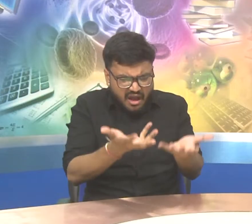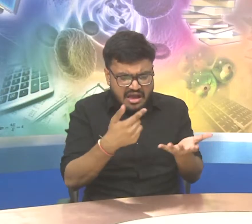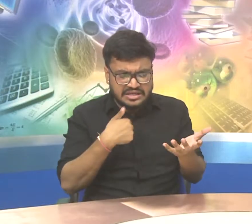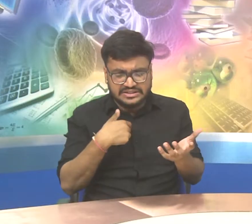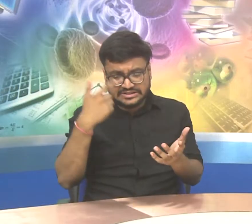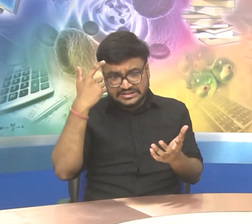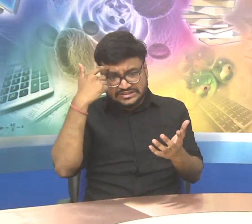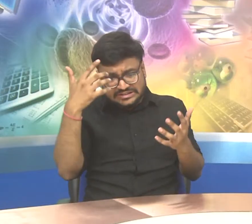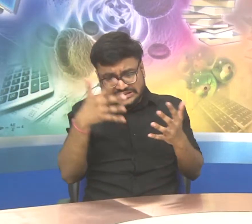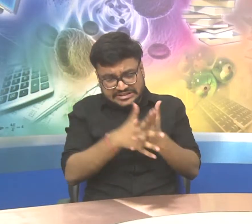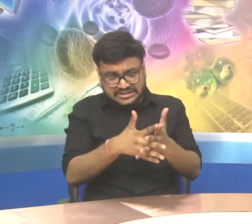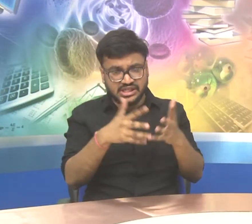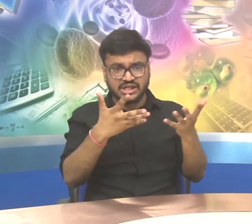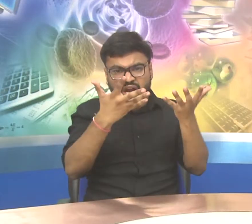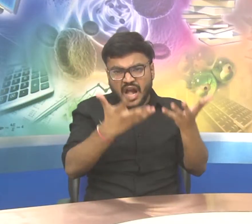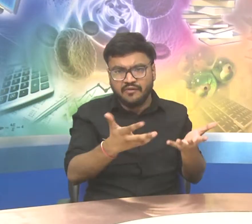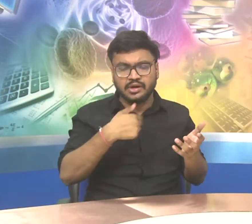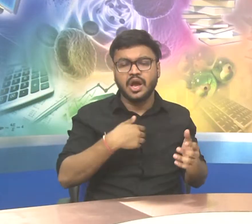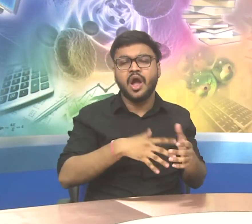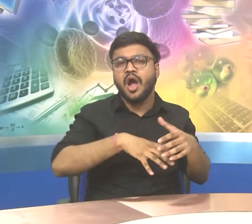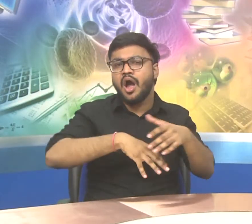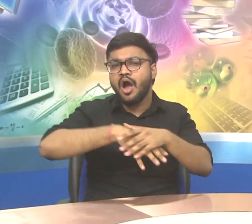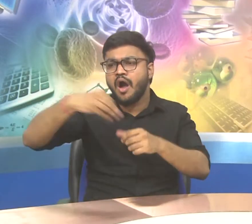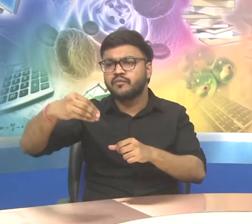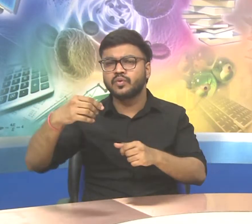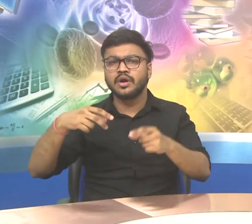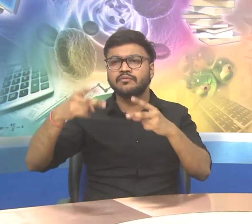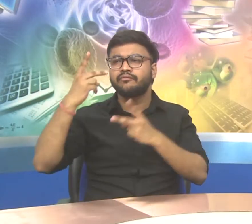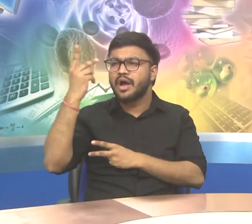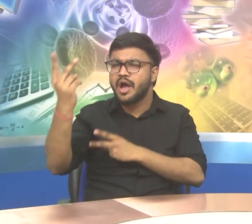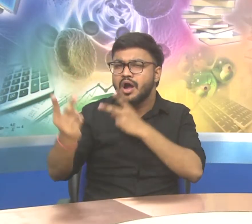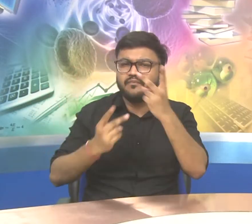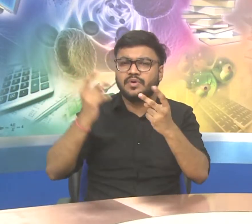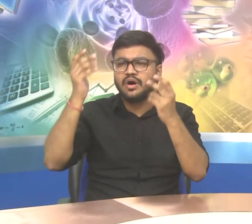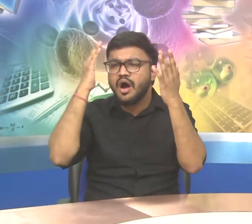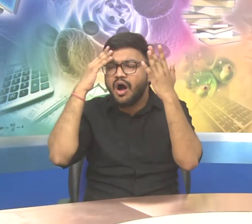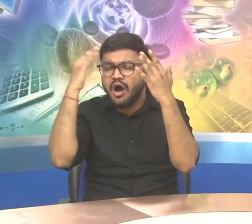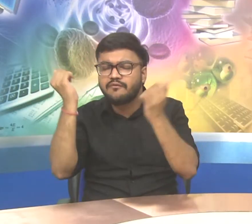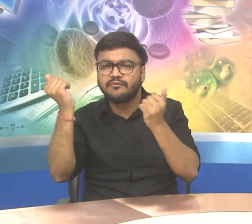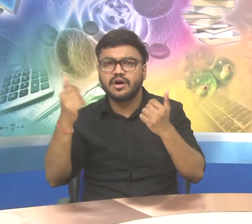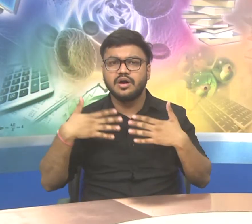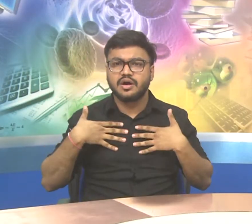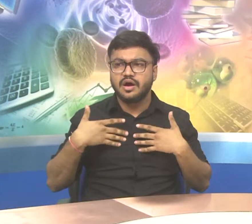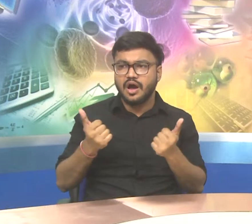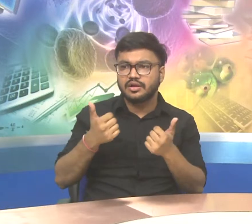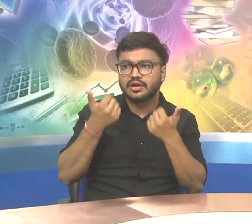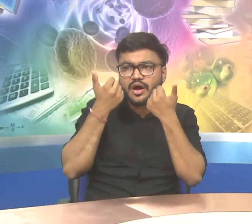a suitable or comfortableness for living conditions.